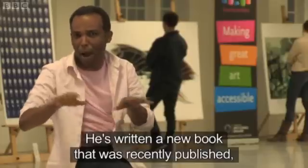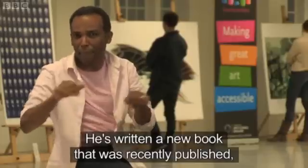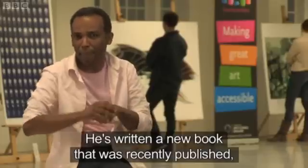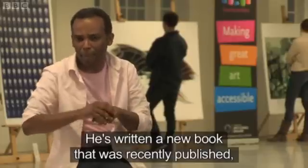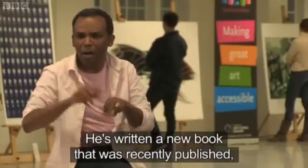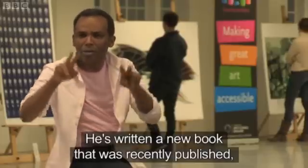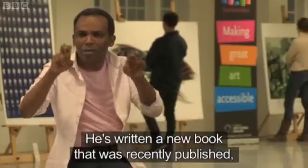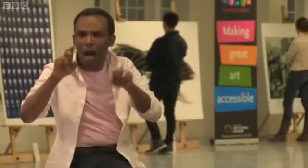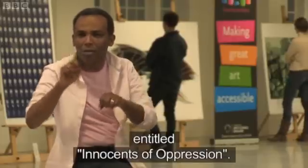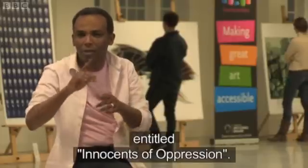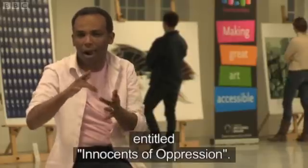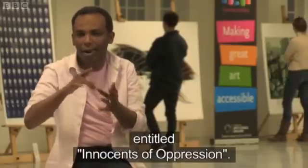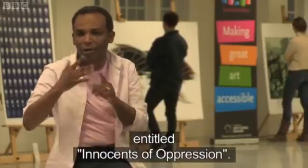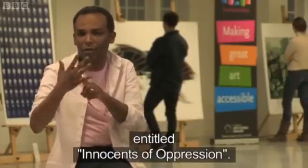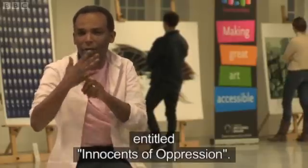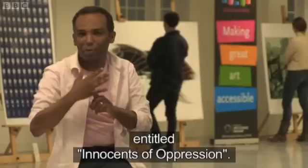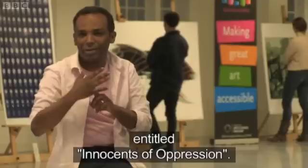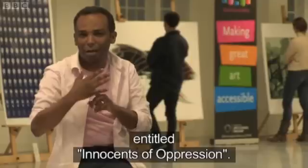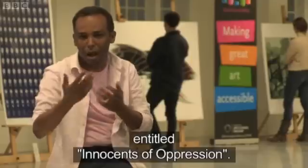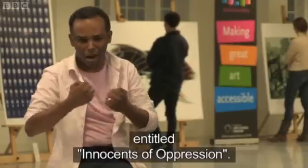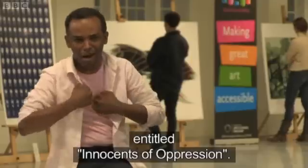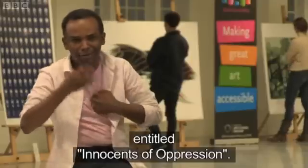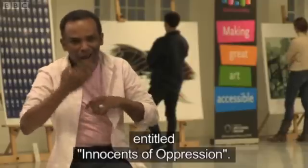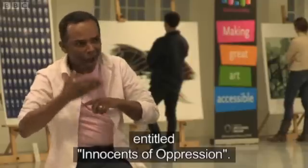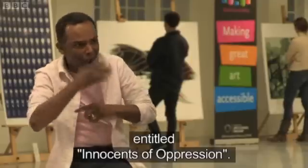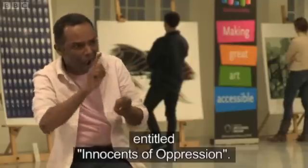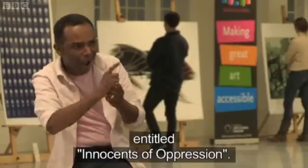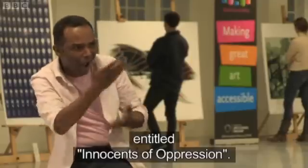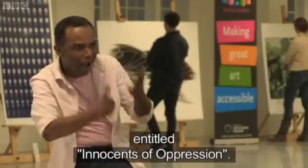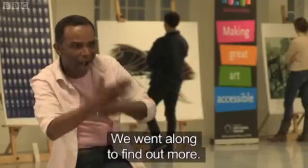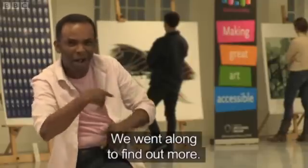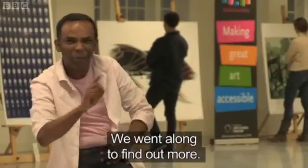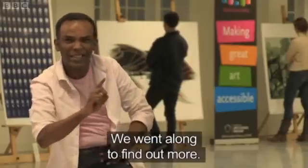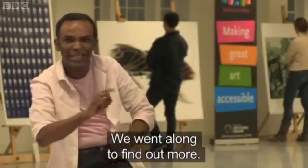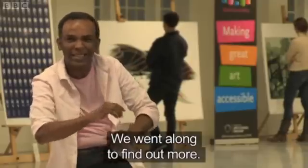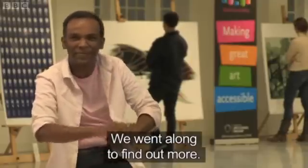published entitled Innocence of Oppression. We went along to find out more.